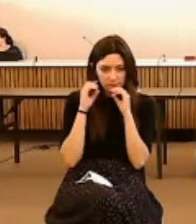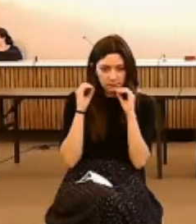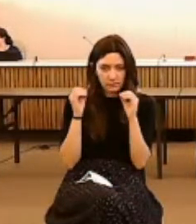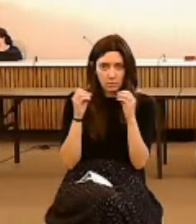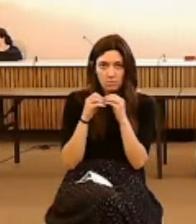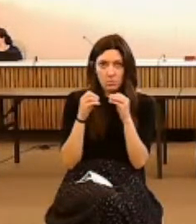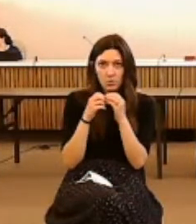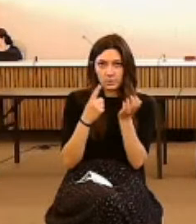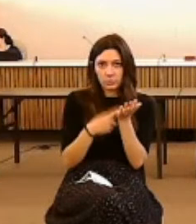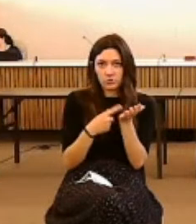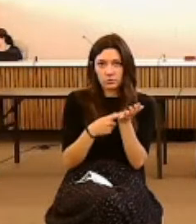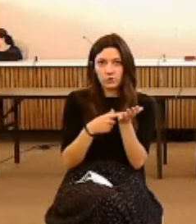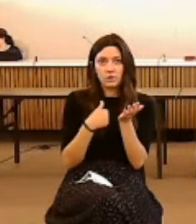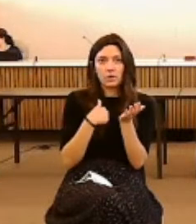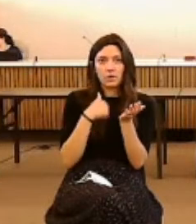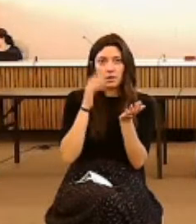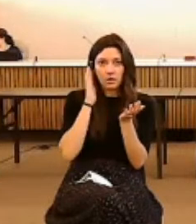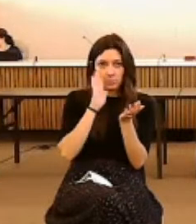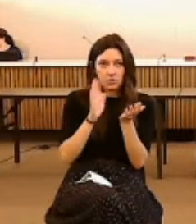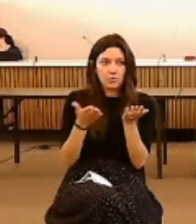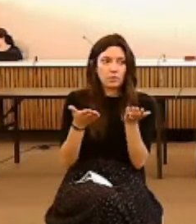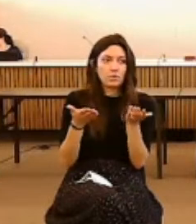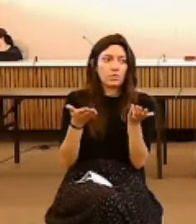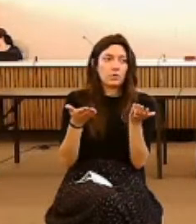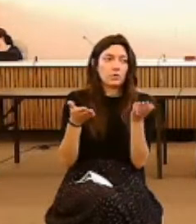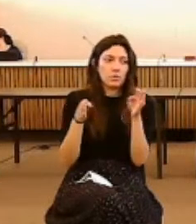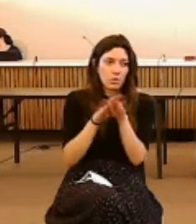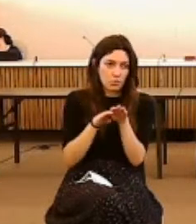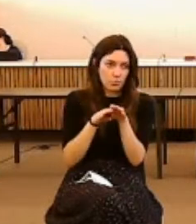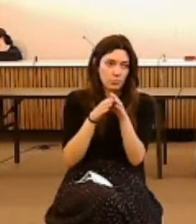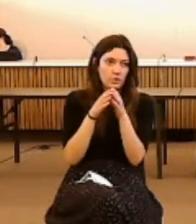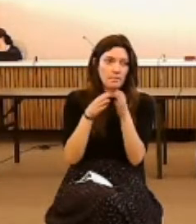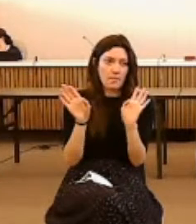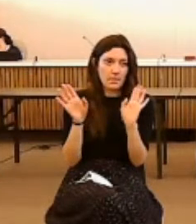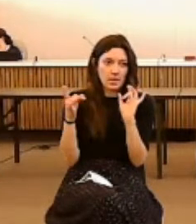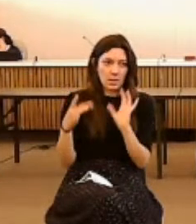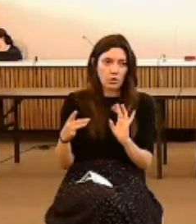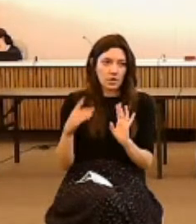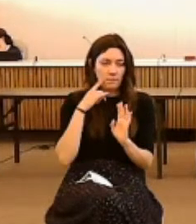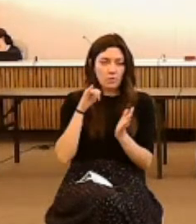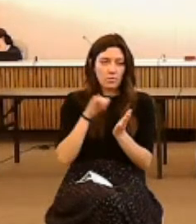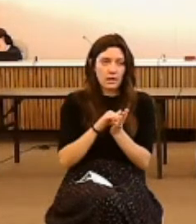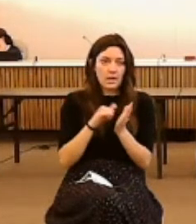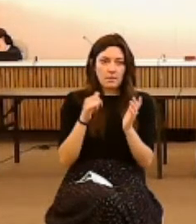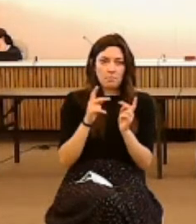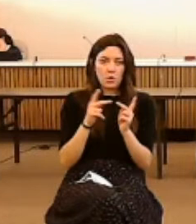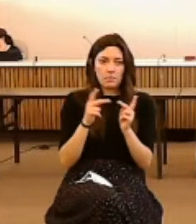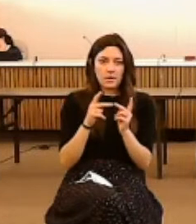close the public hearing for special use permit applications numbers